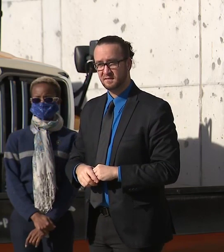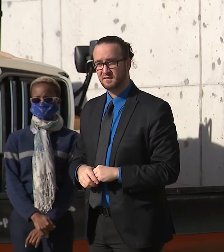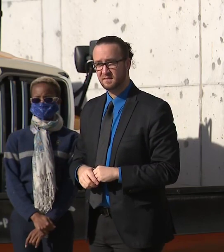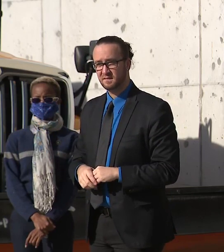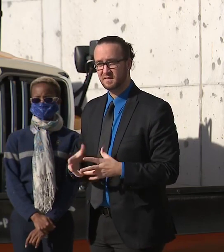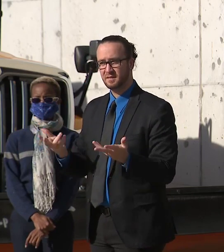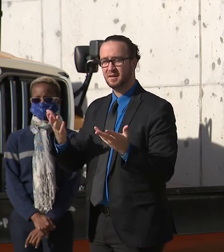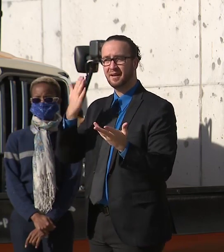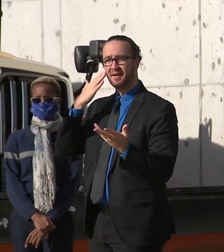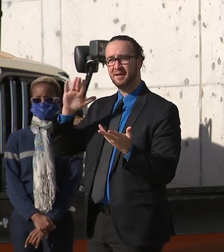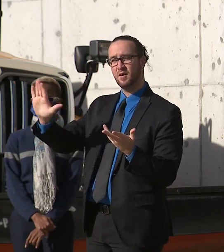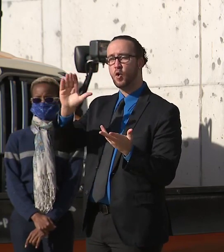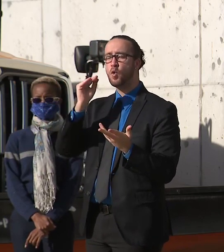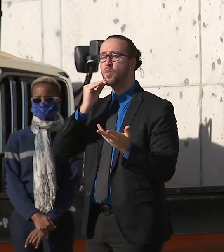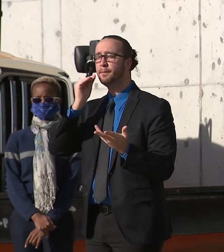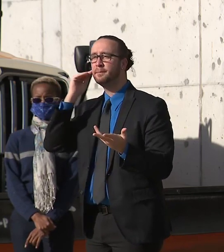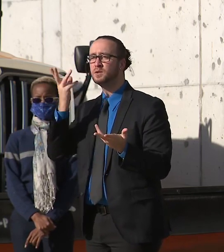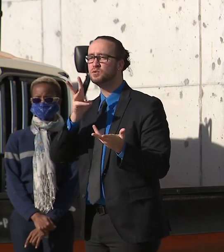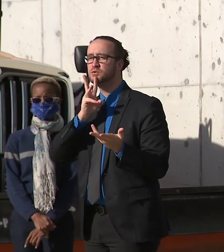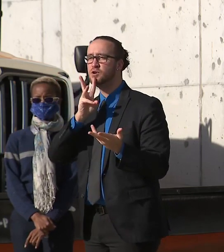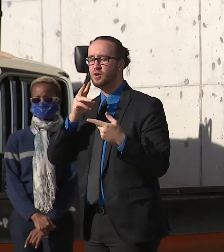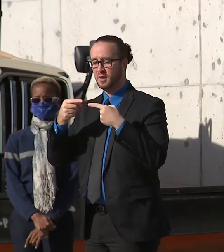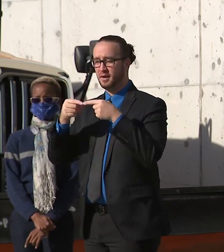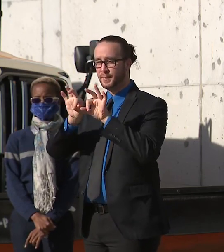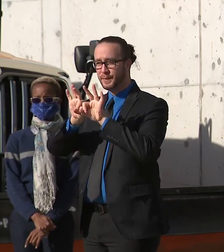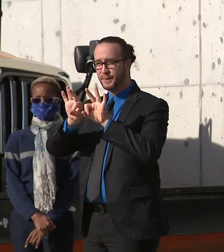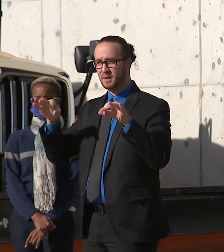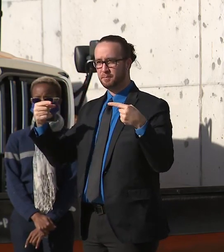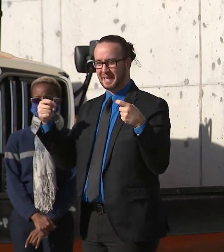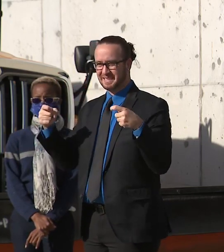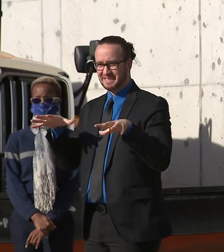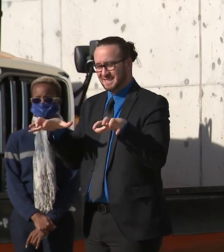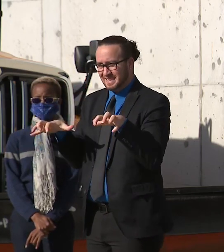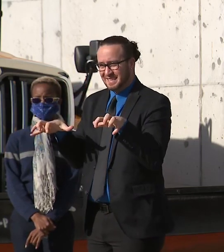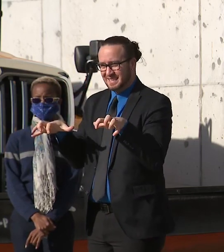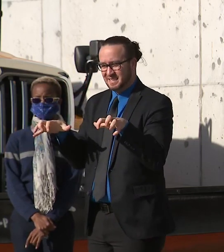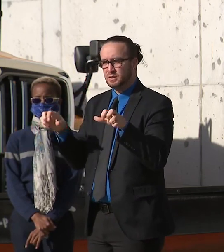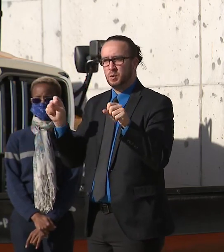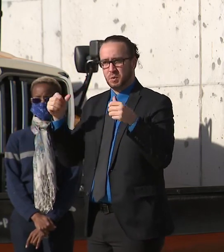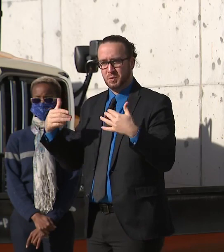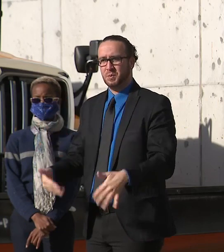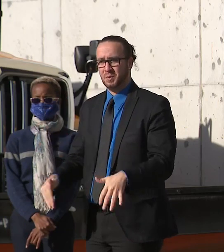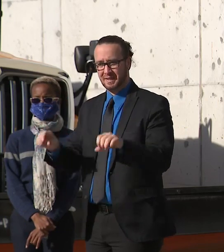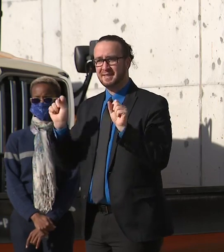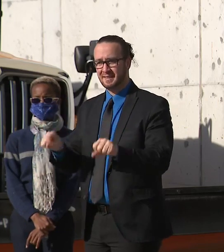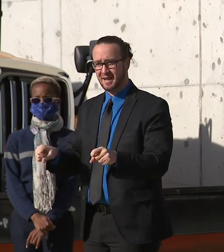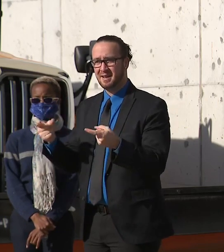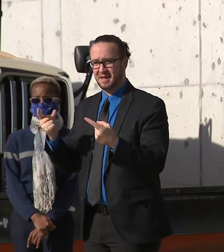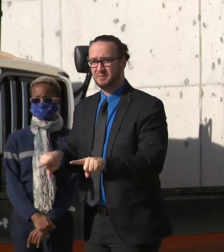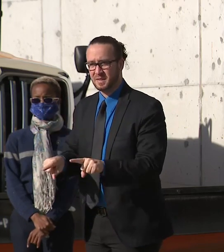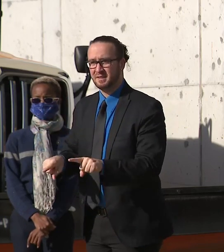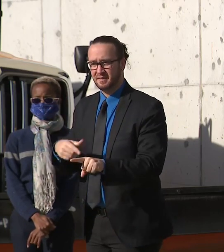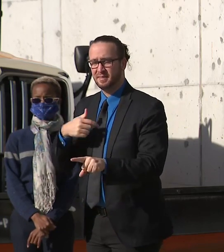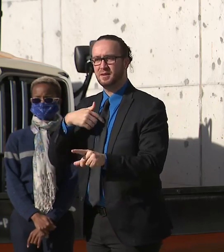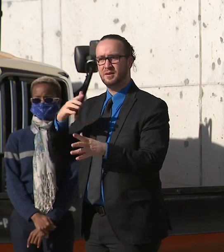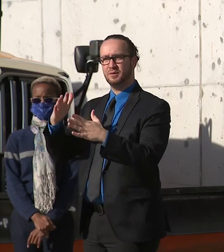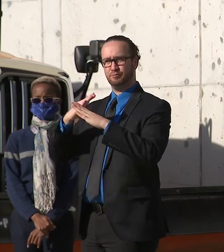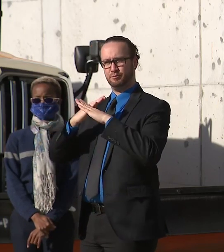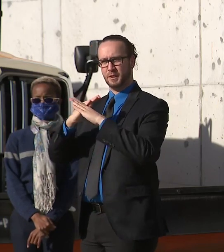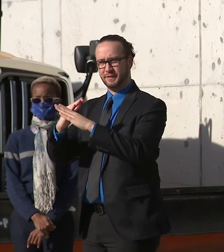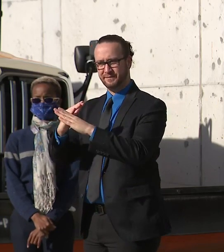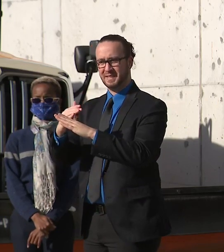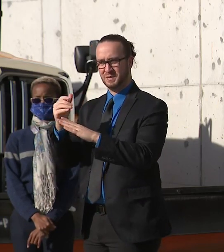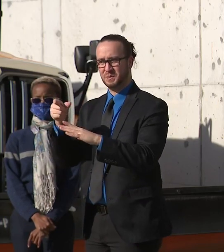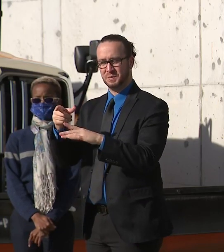freeze. Residents should begin making preparations now for emergencies that could disrupt water services. We